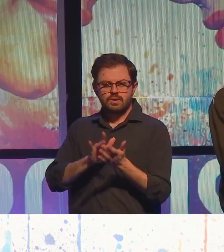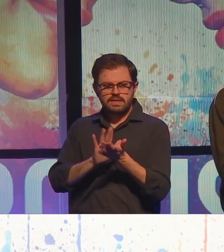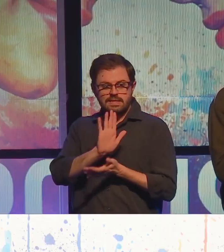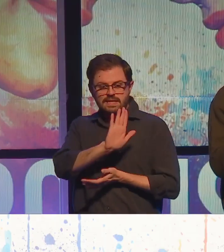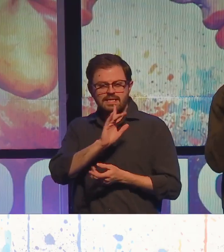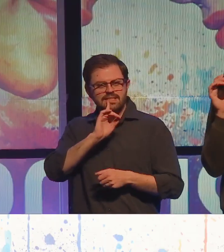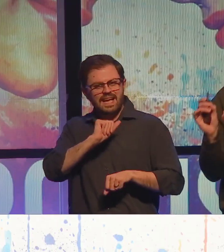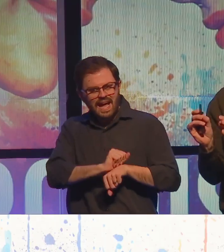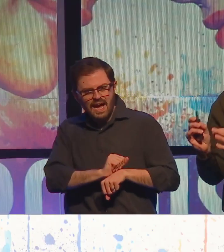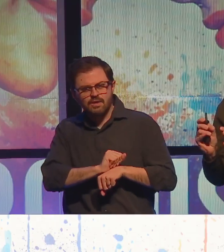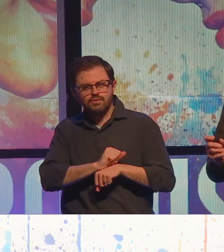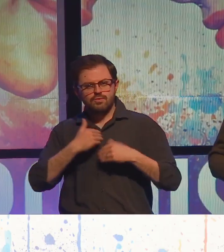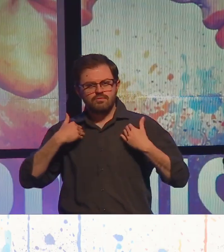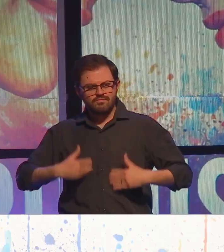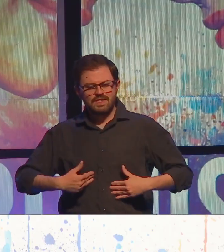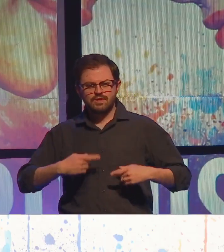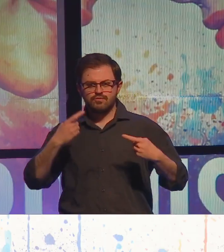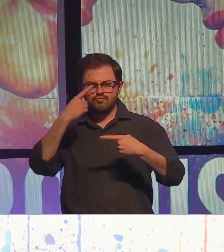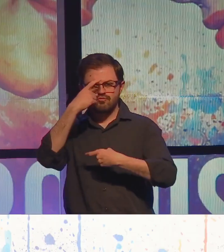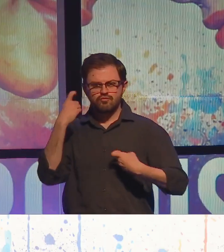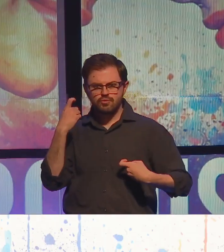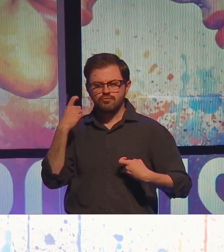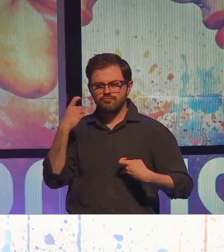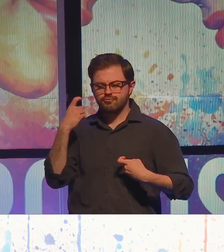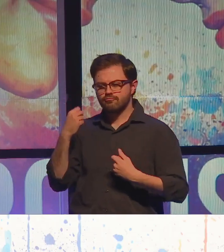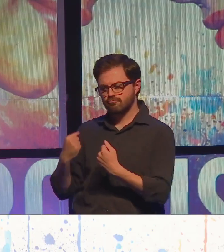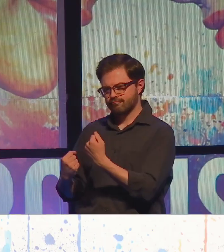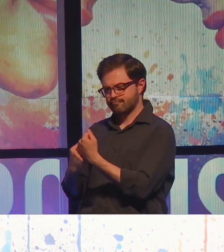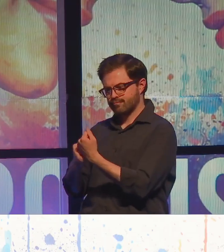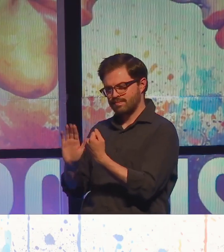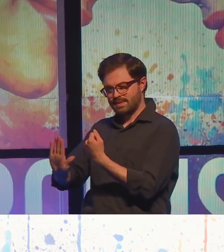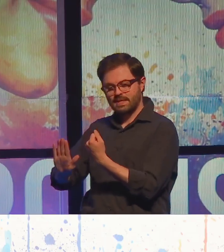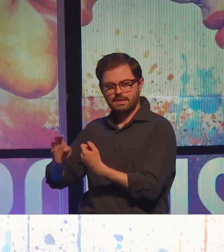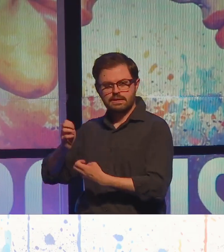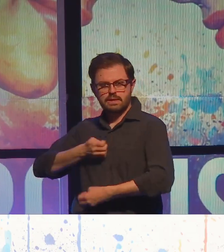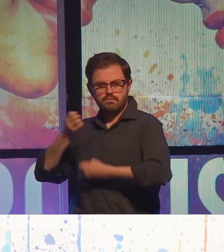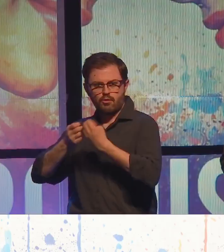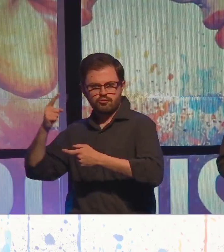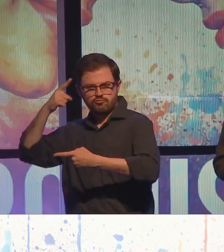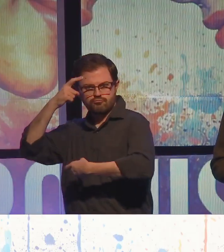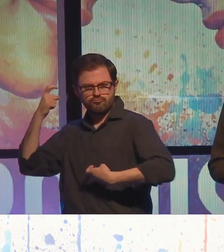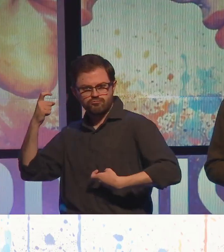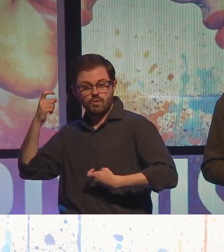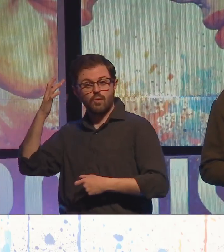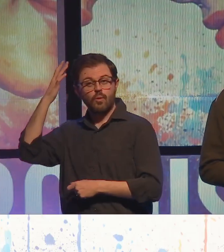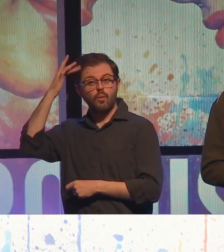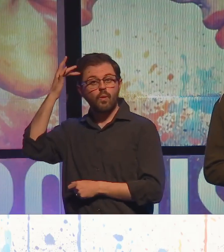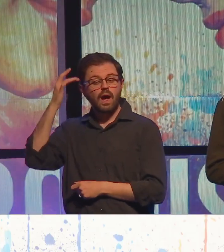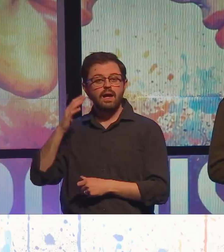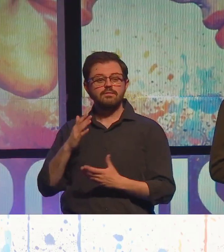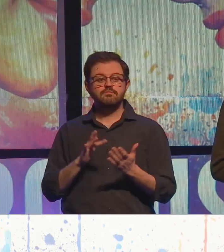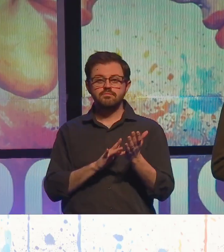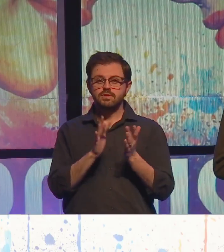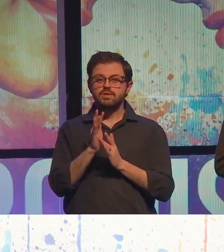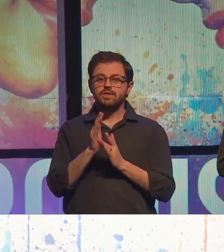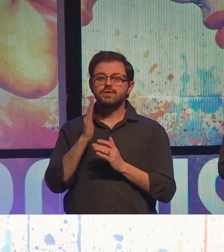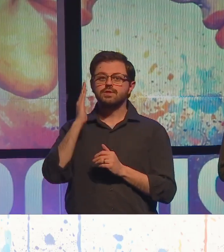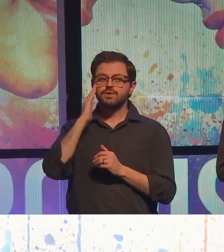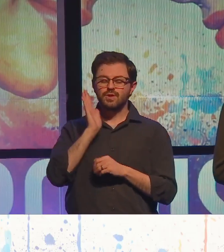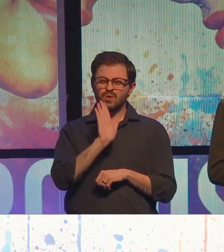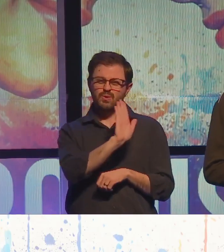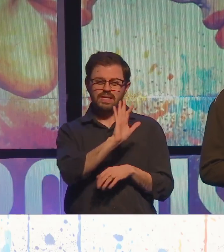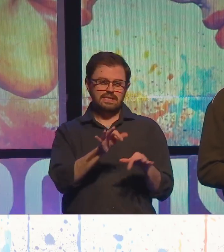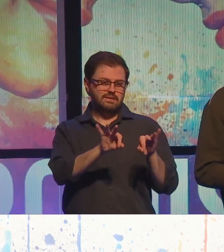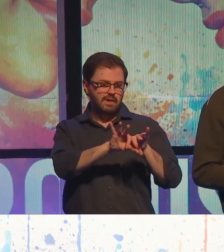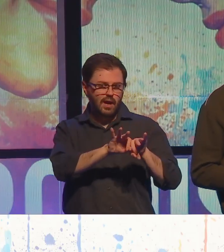meet Thomas's emotional wounds. Why? Because Jesus knew the value of himself and